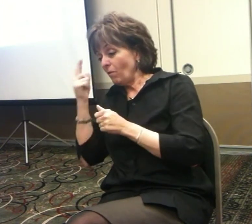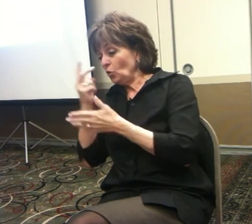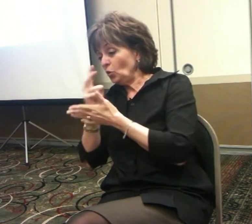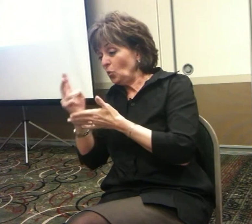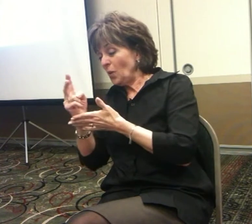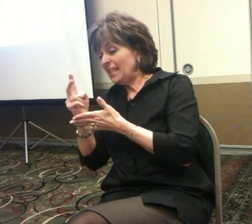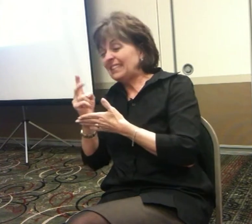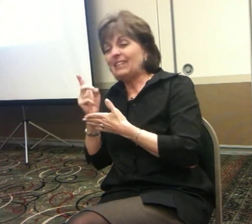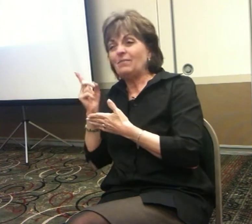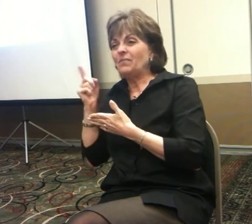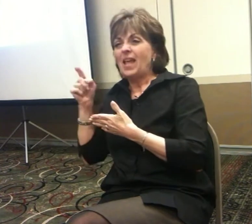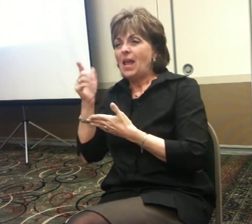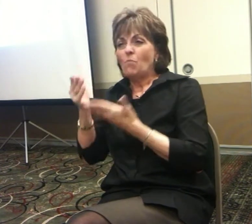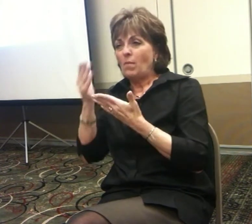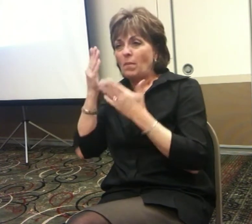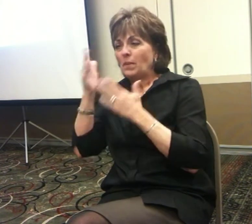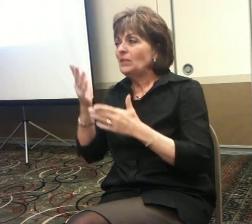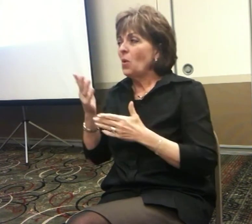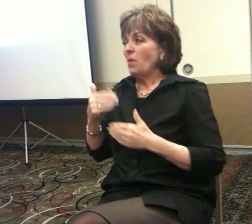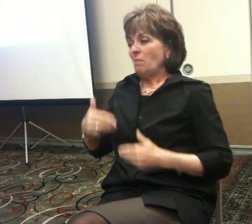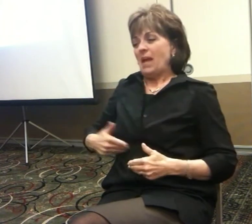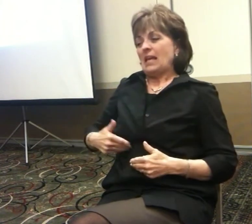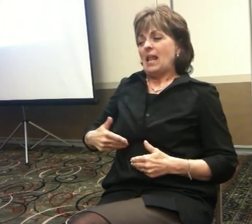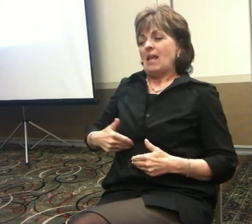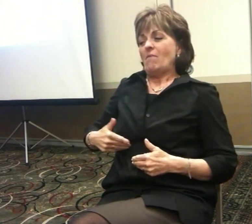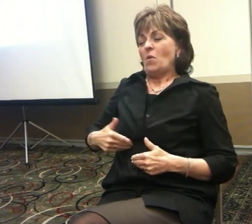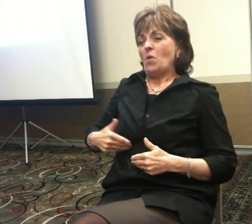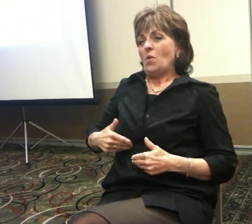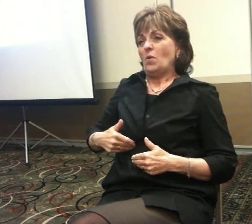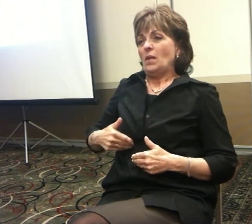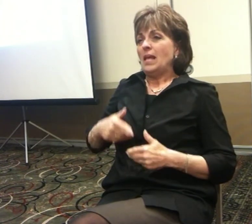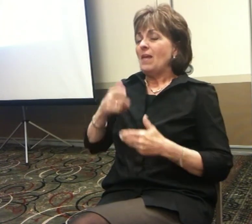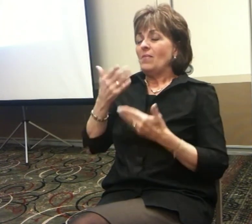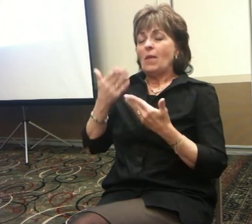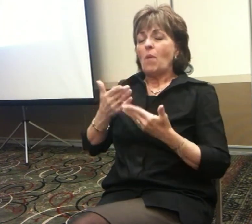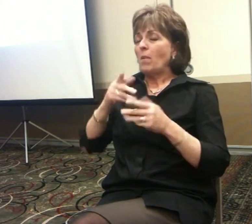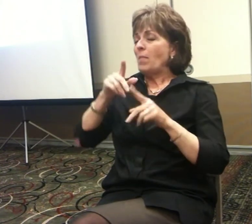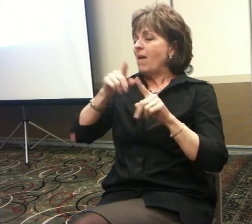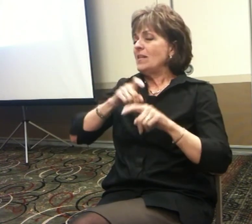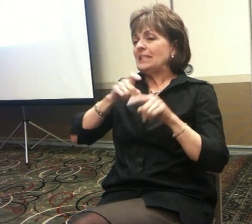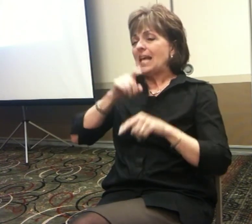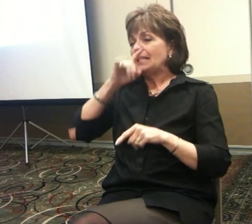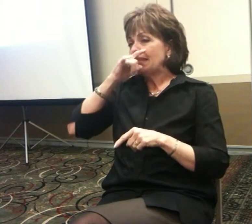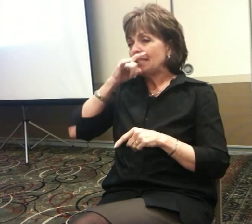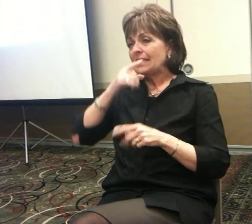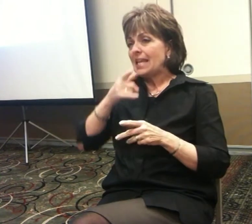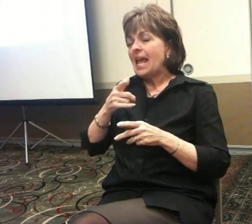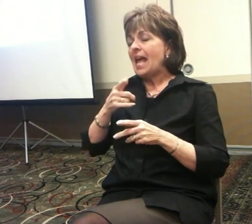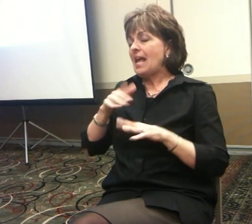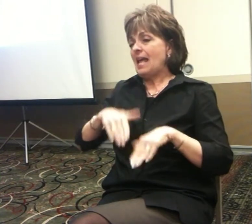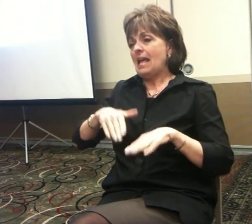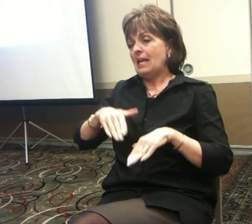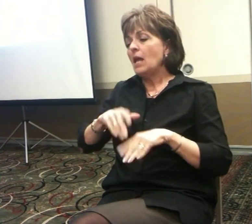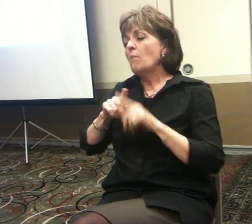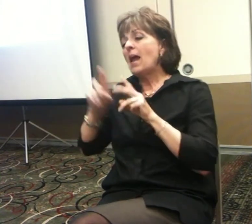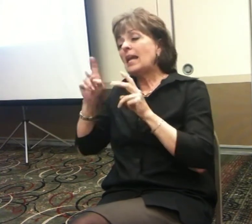know. My gut levels, the kid probably has not been assessed to find this out. It's just an issue of that, well, he's supposed to be in 4th grade, let's do 4th grade